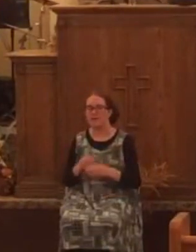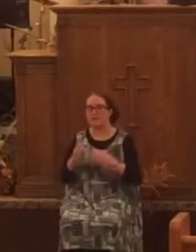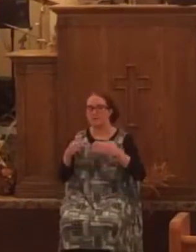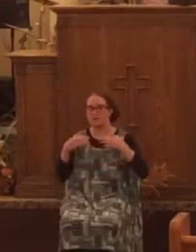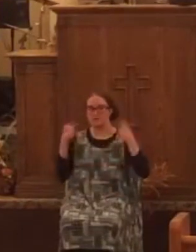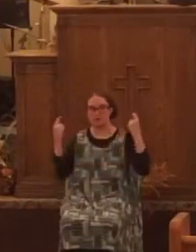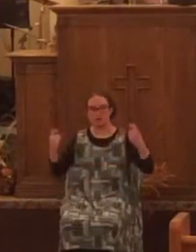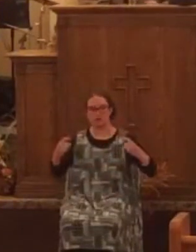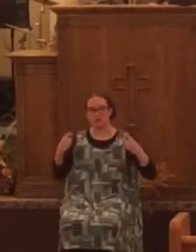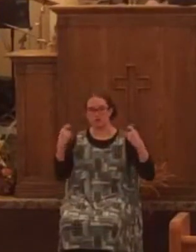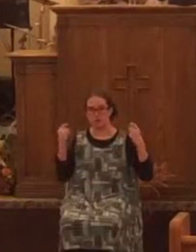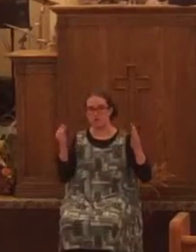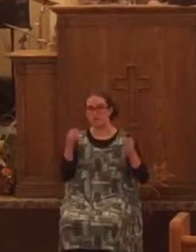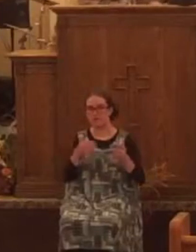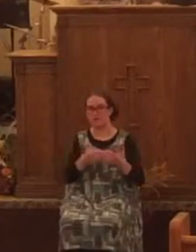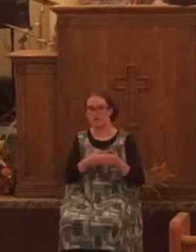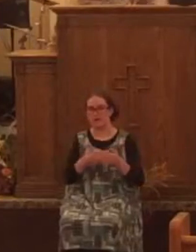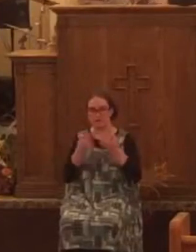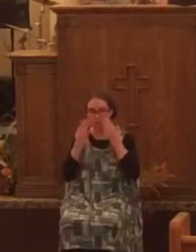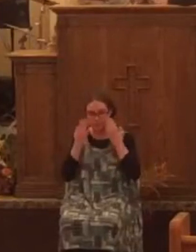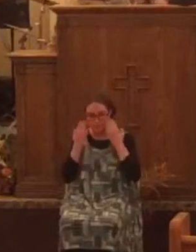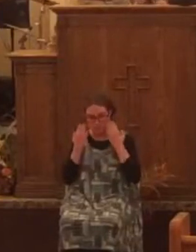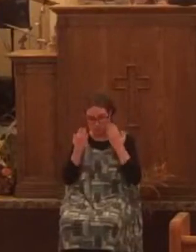from their sorrow.